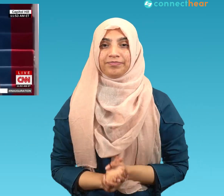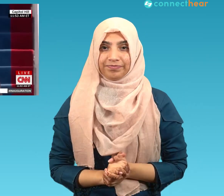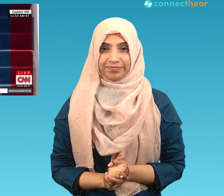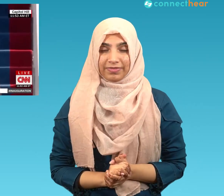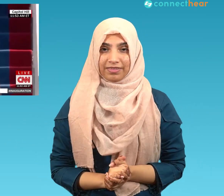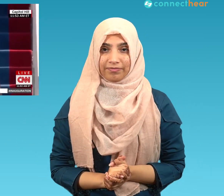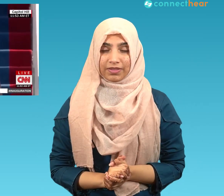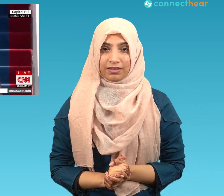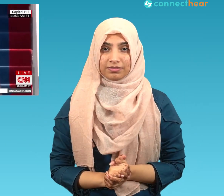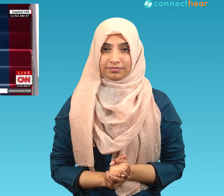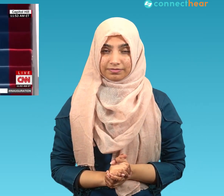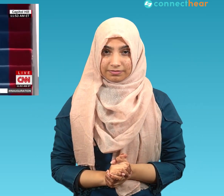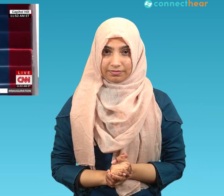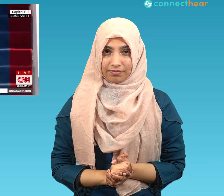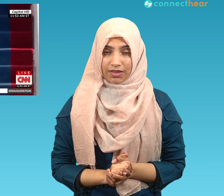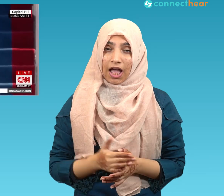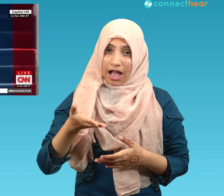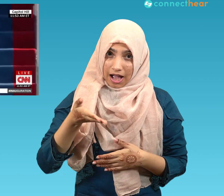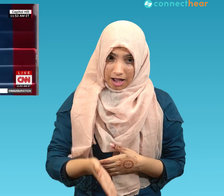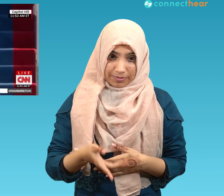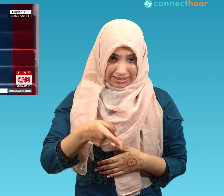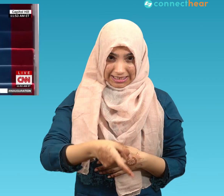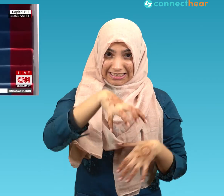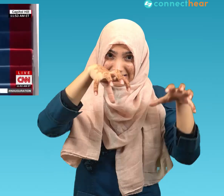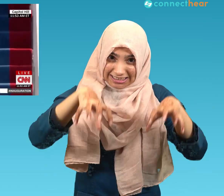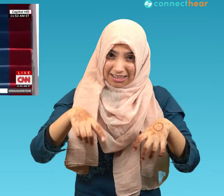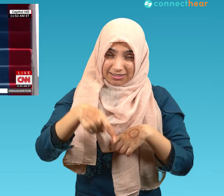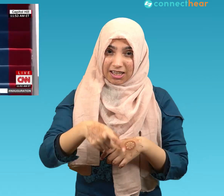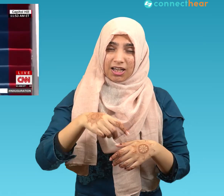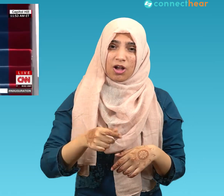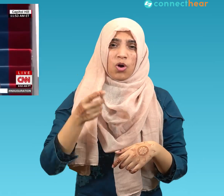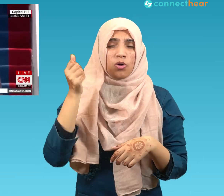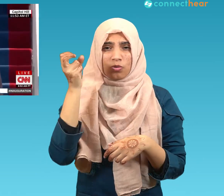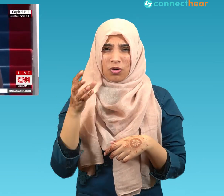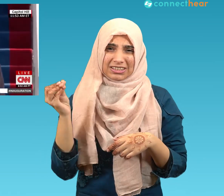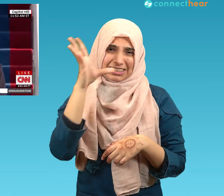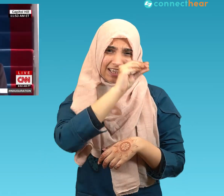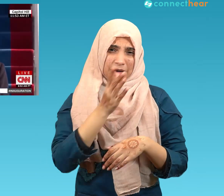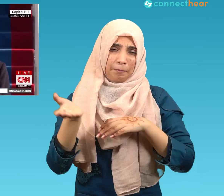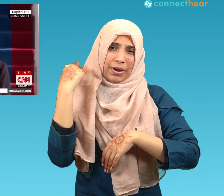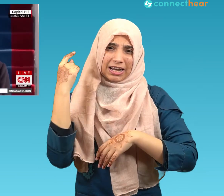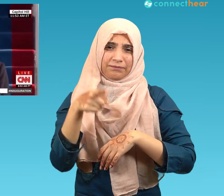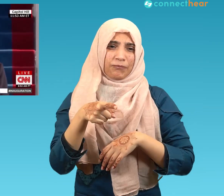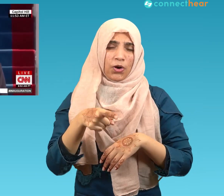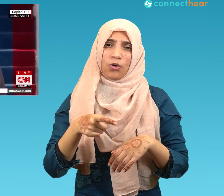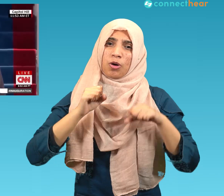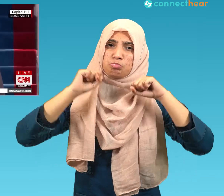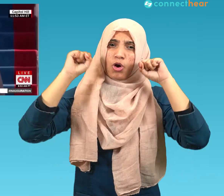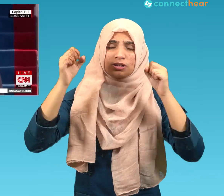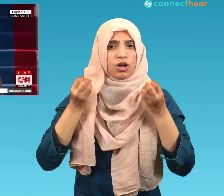So now, on this hallowed ground where just a few days ago, violence sought to shake the Capitol's